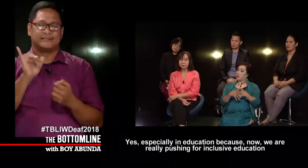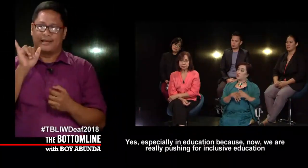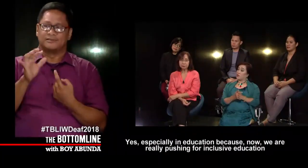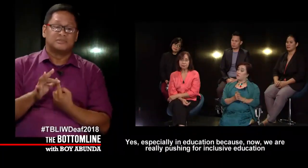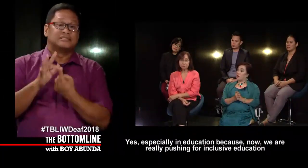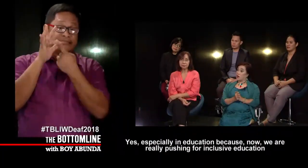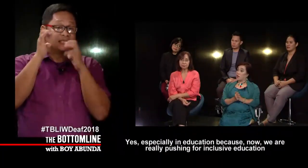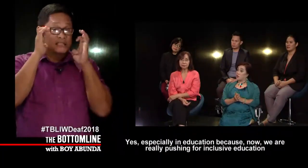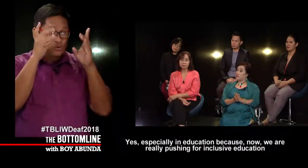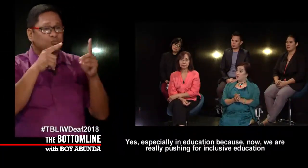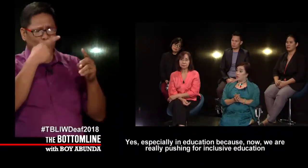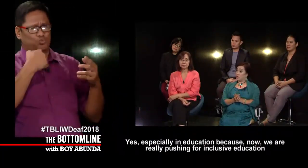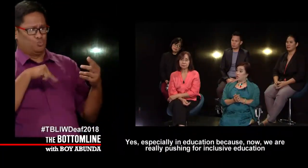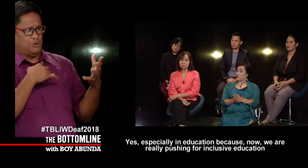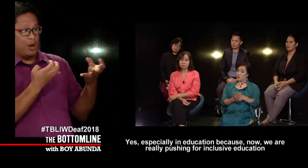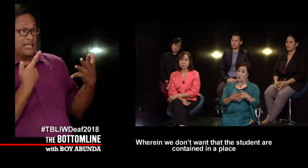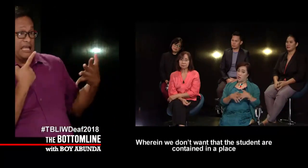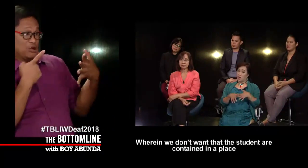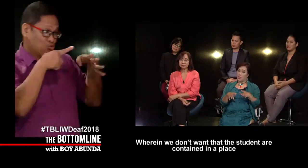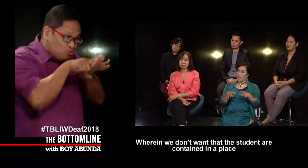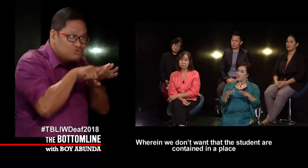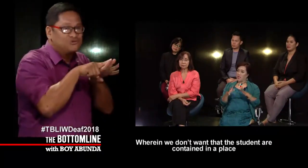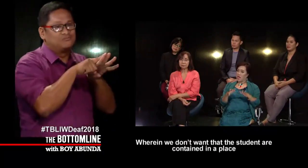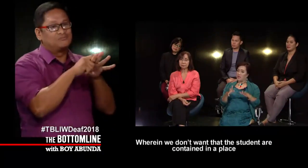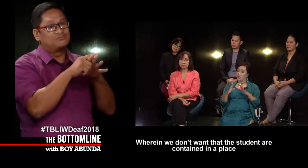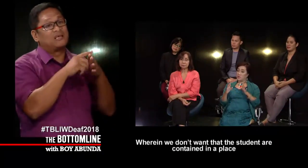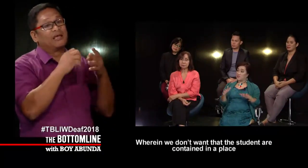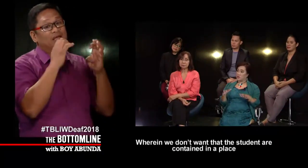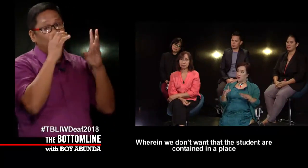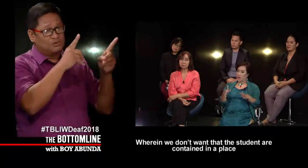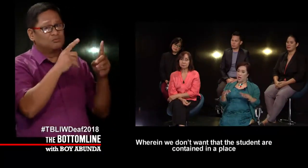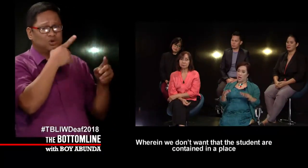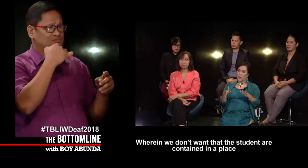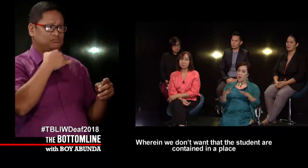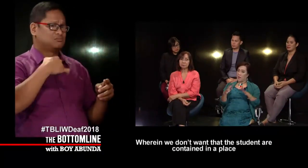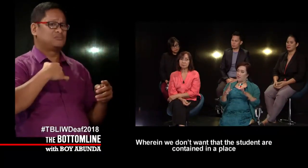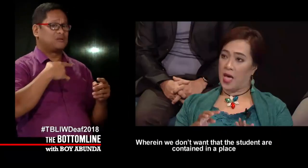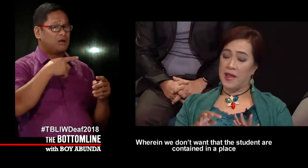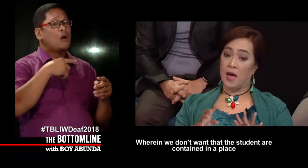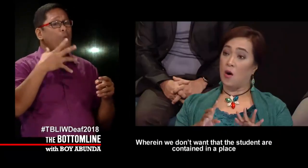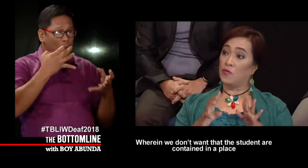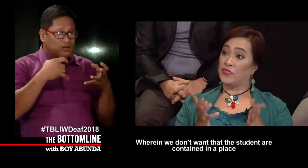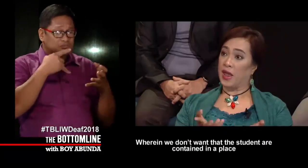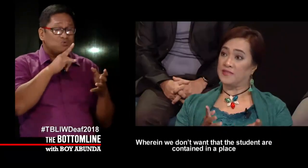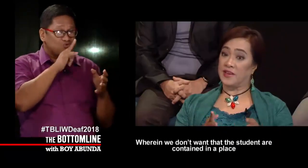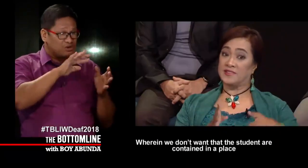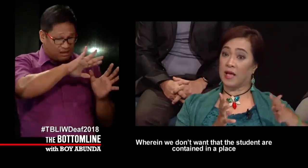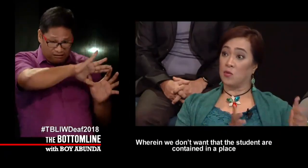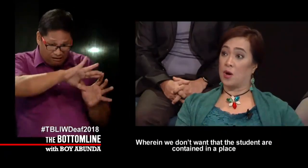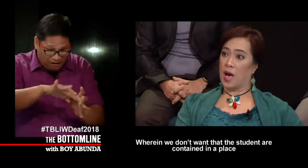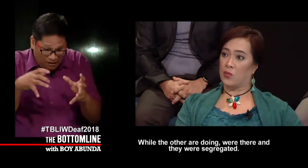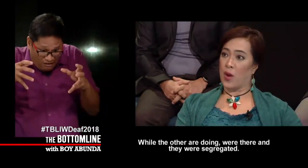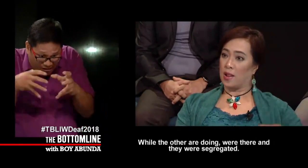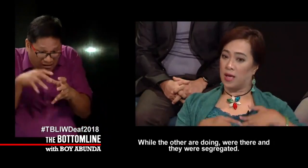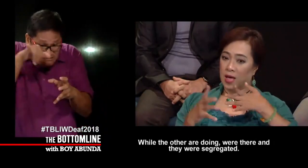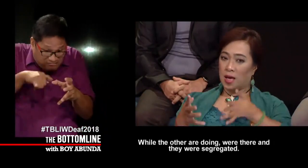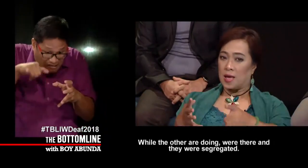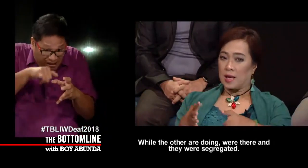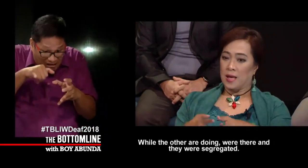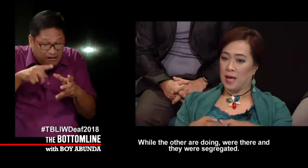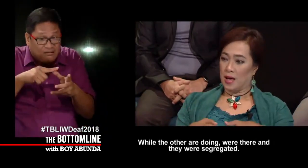really Okay. pushing for inclusive education wherein hindi natin gusto na ang mga bata ay nakakontain sa isang lugar